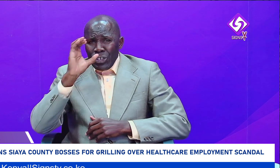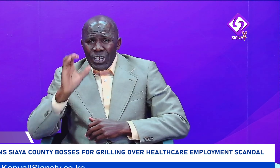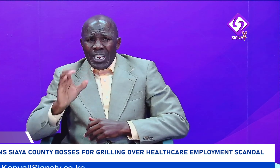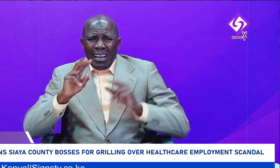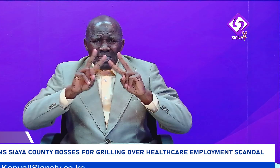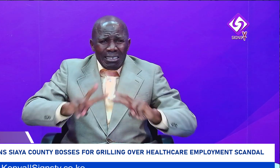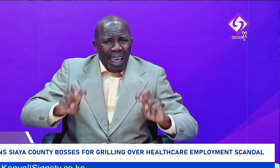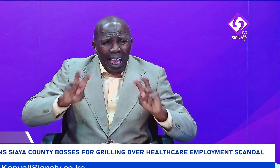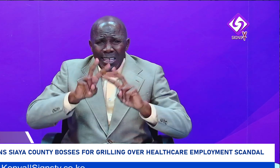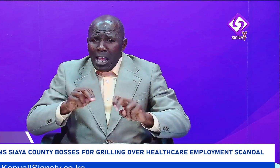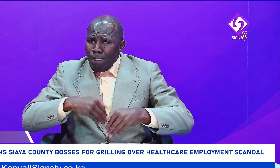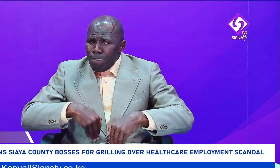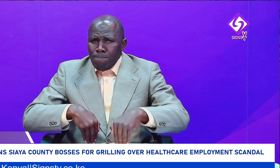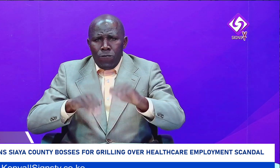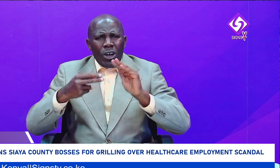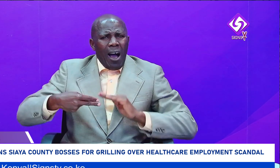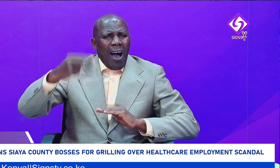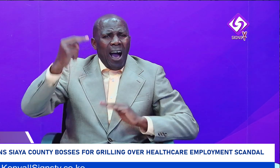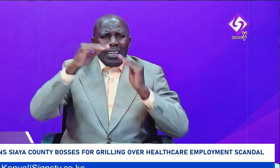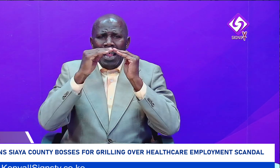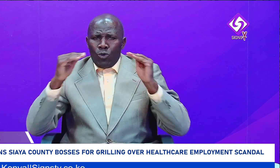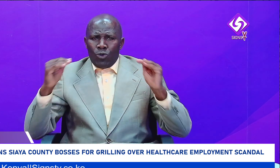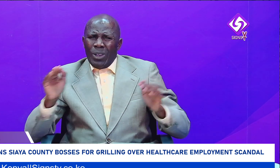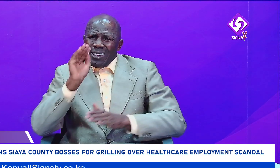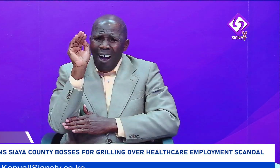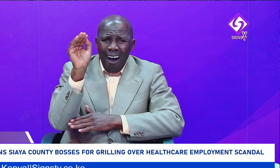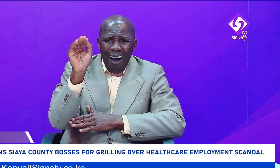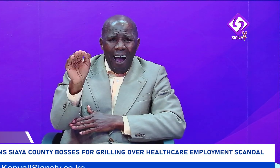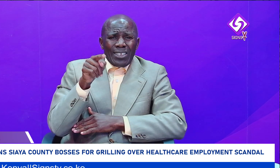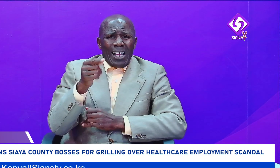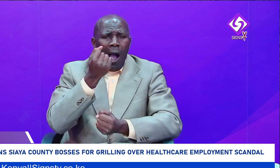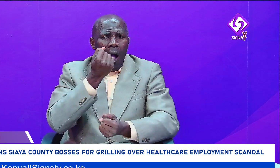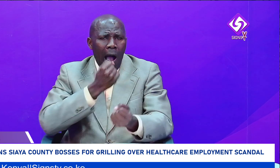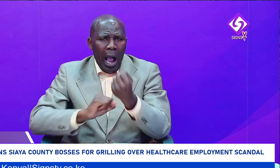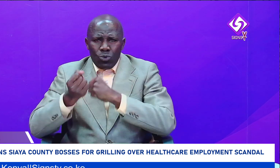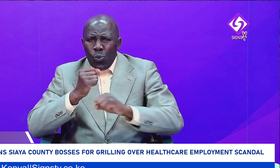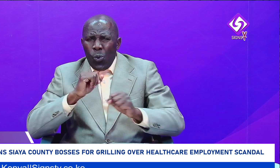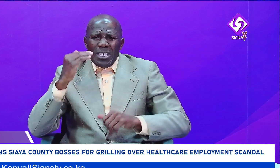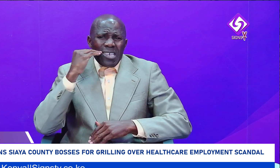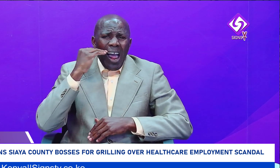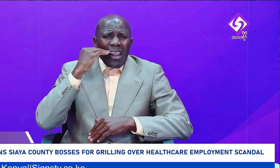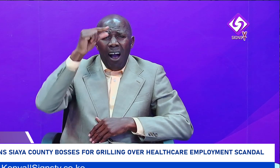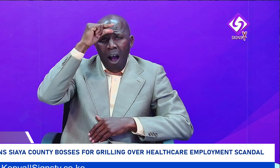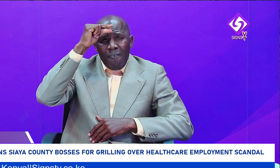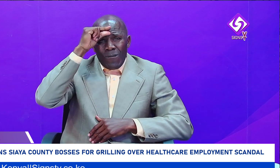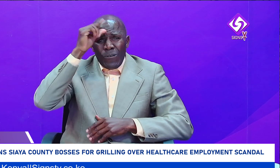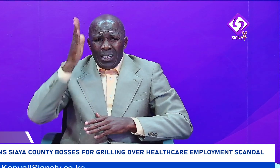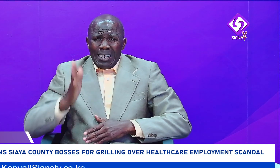The Ethics and Anti-Corruption Commission's investigation follows a high-level request for action